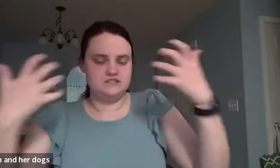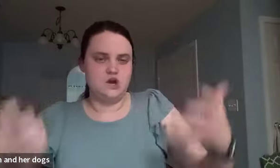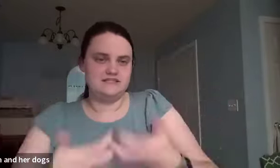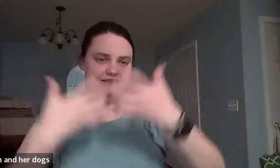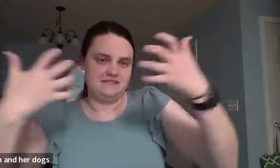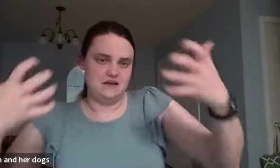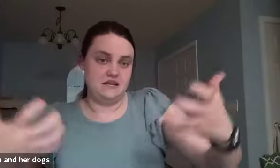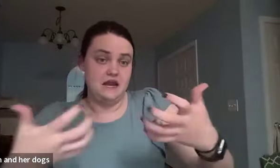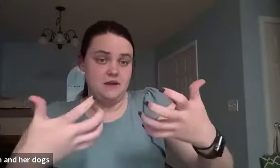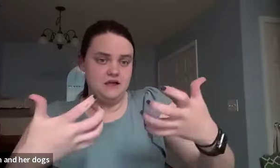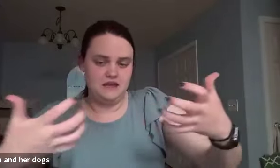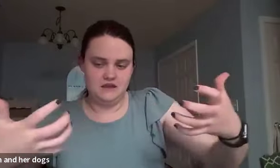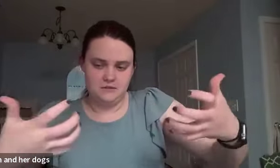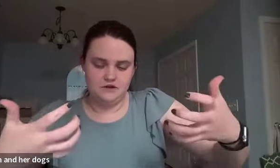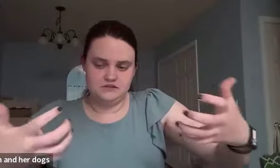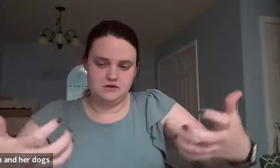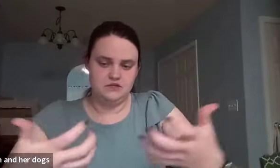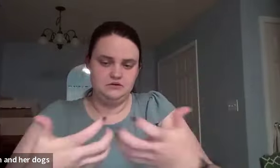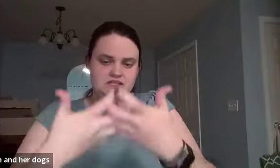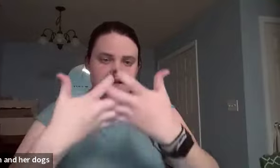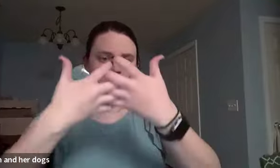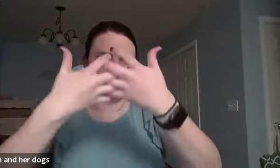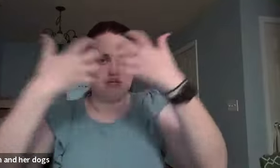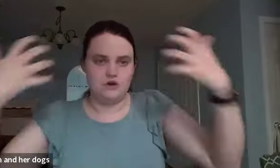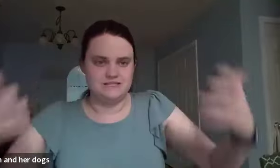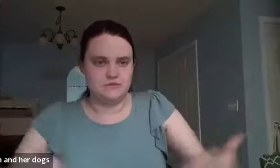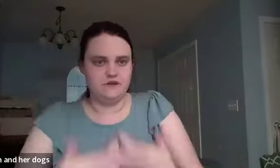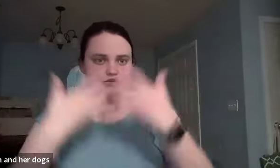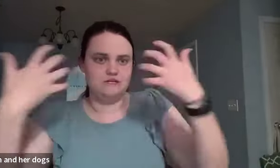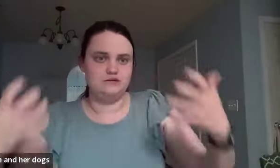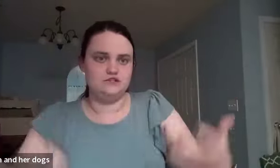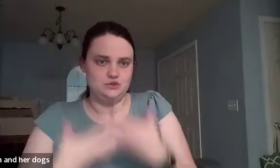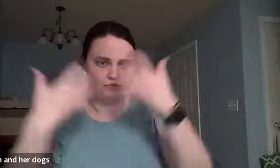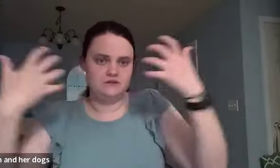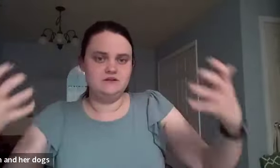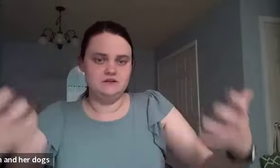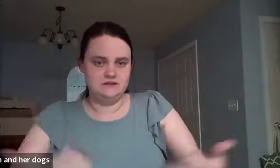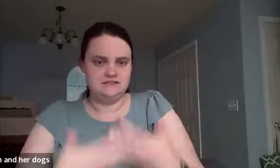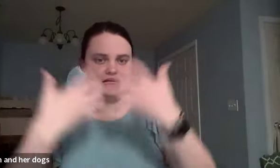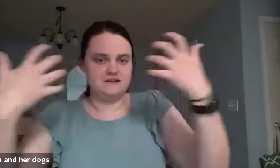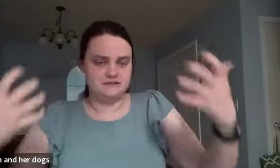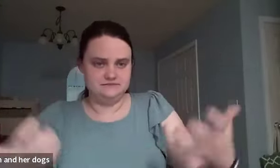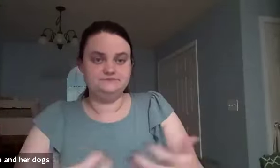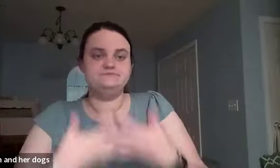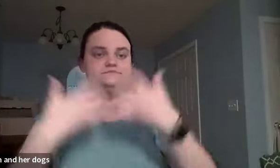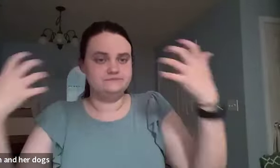tongs tossing the salad. And I'm going to go slow, but you can see like I actually like cross my fingers when I do it too. Salad.